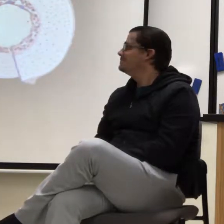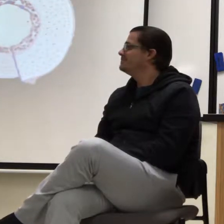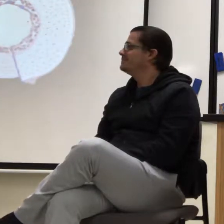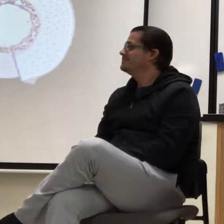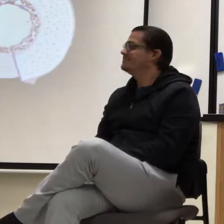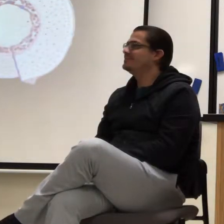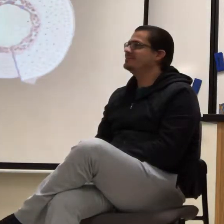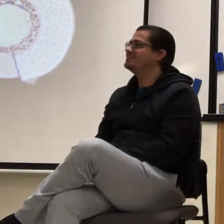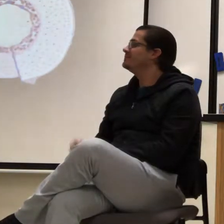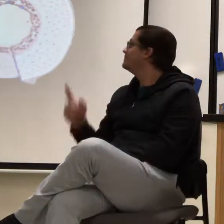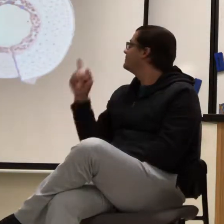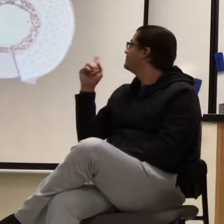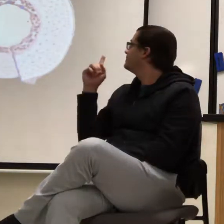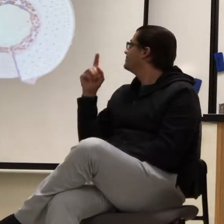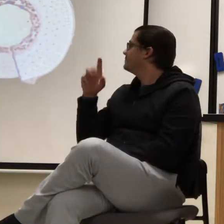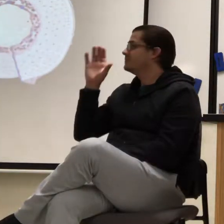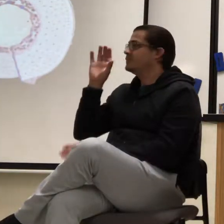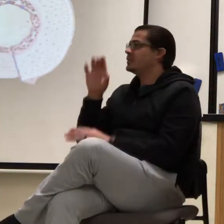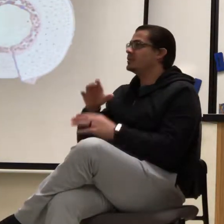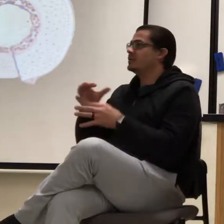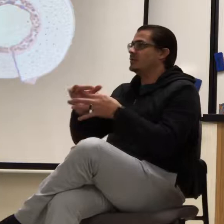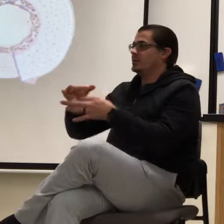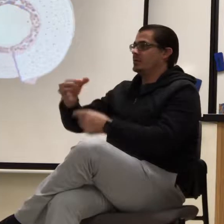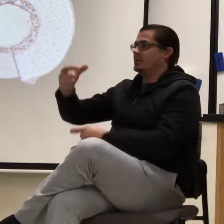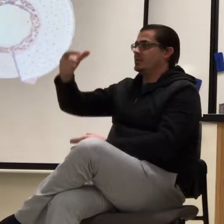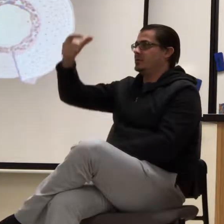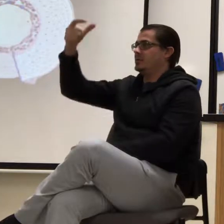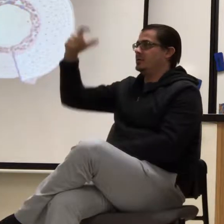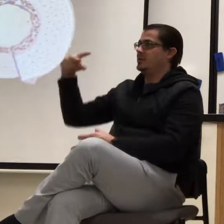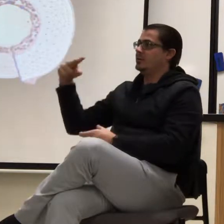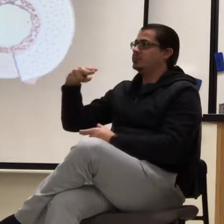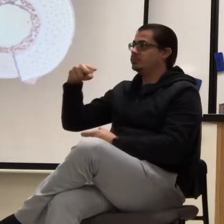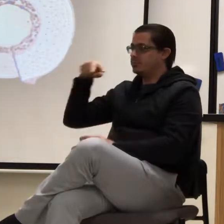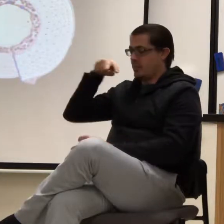So this is a cross section. So